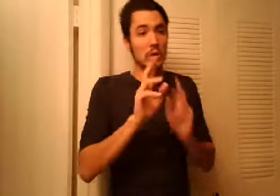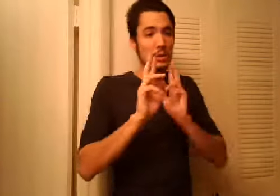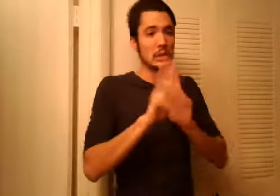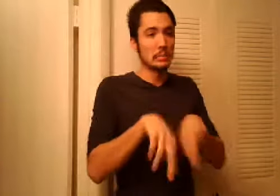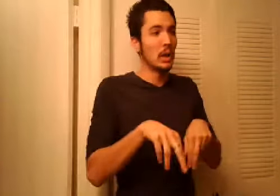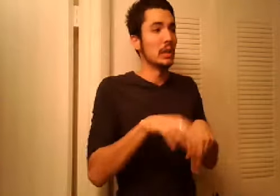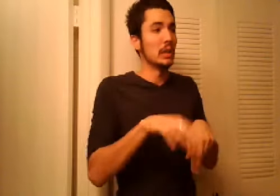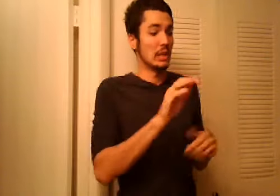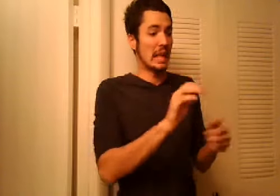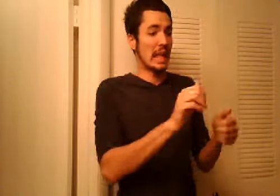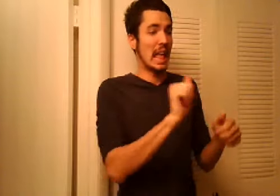themselves.